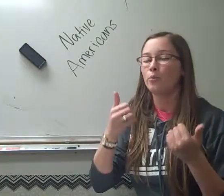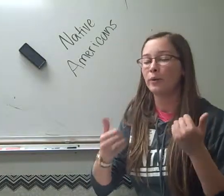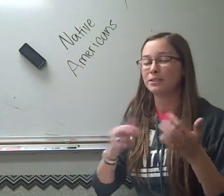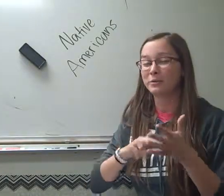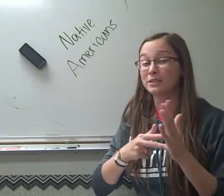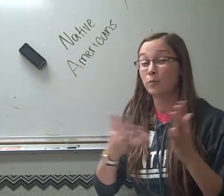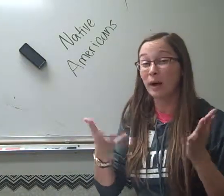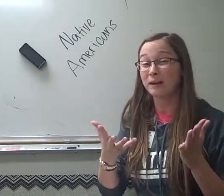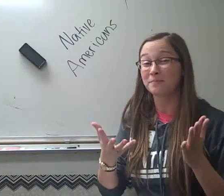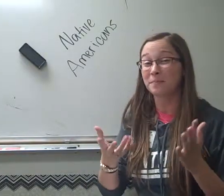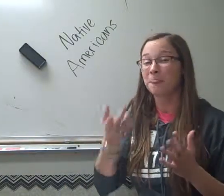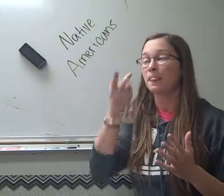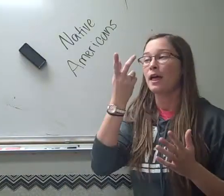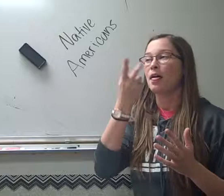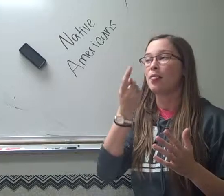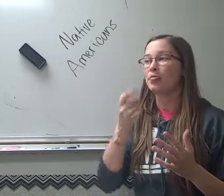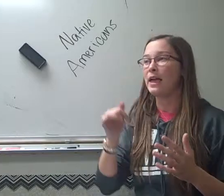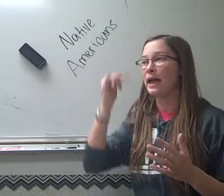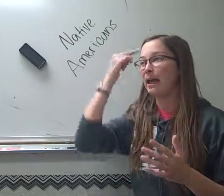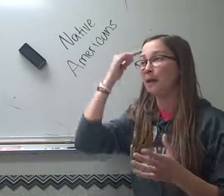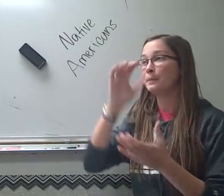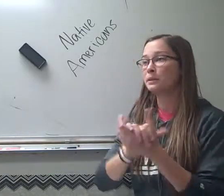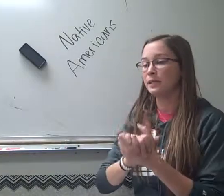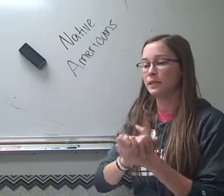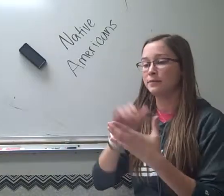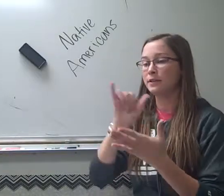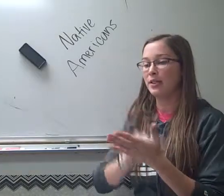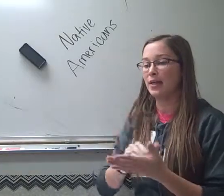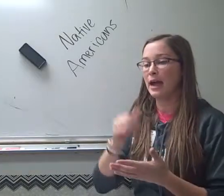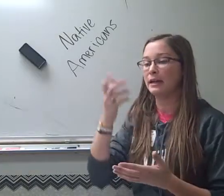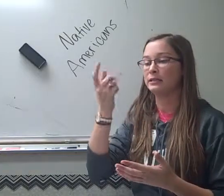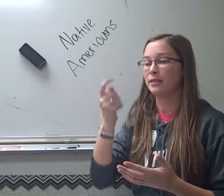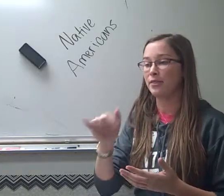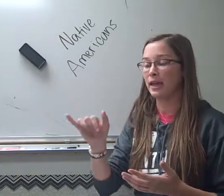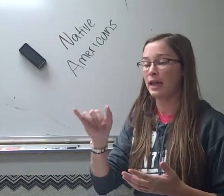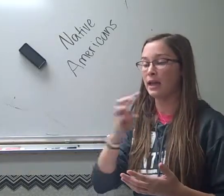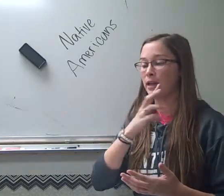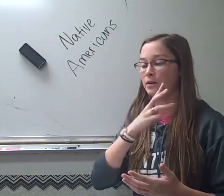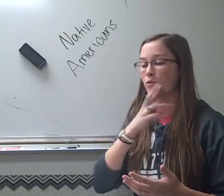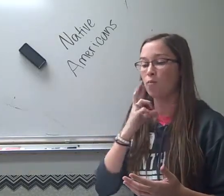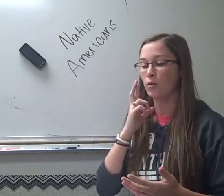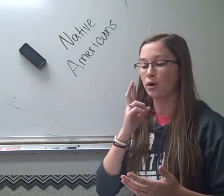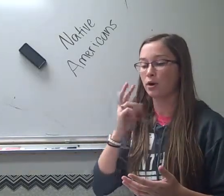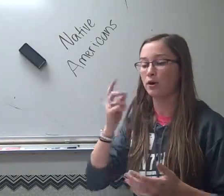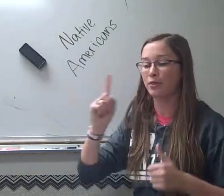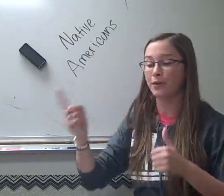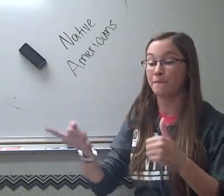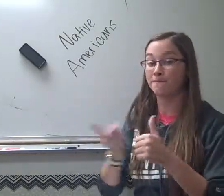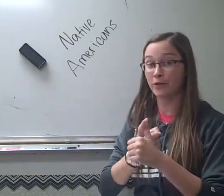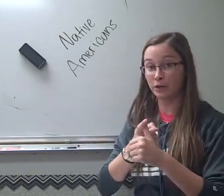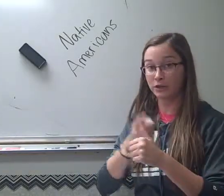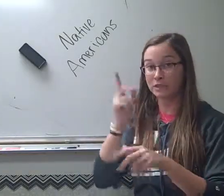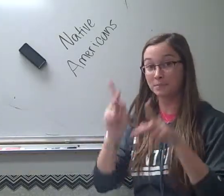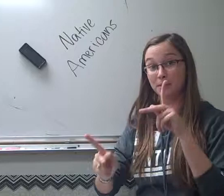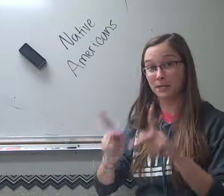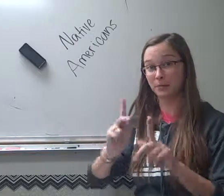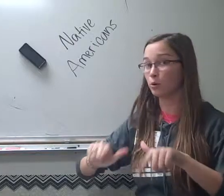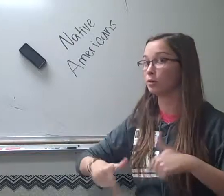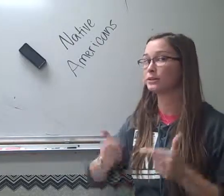Which means what? They believed that they were the first people to